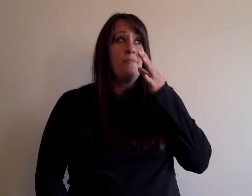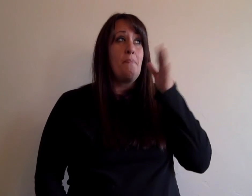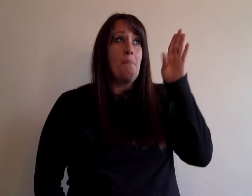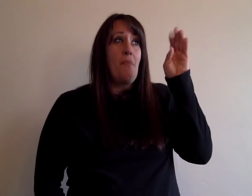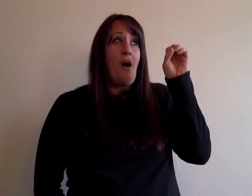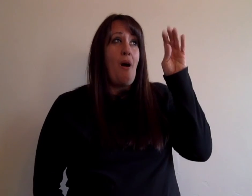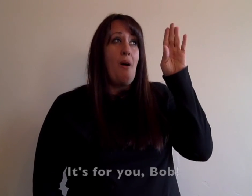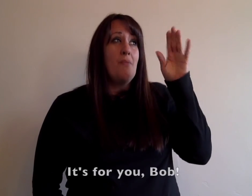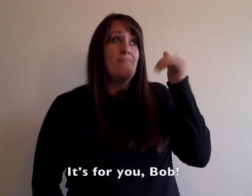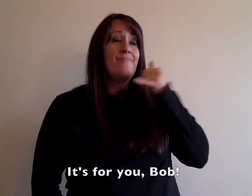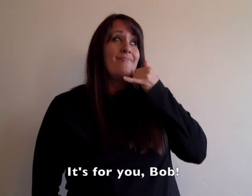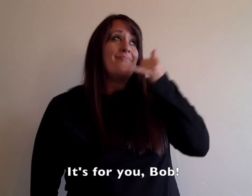It's for you, Bob!